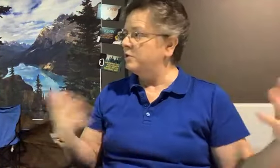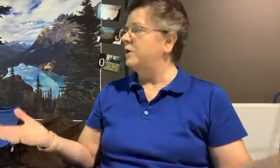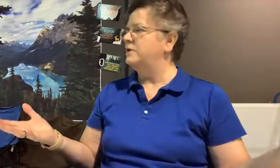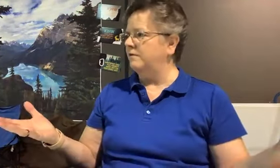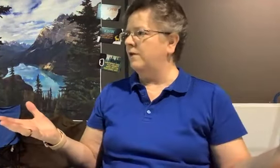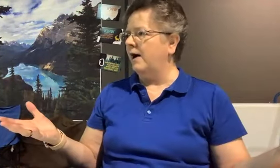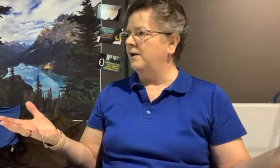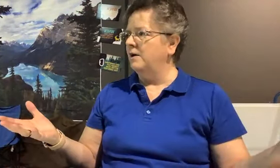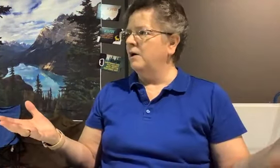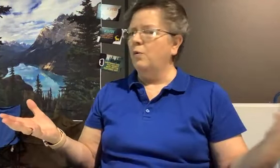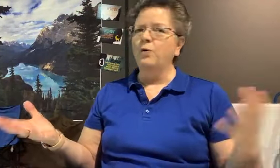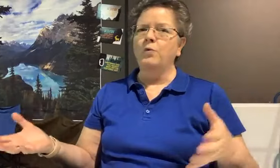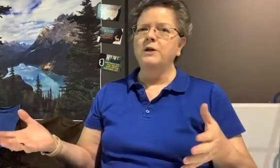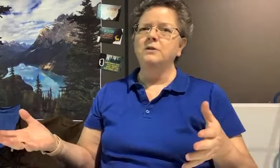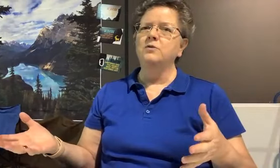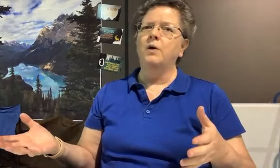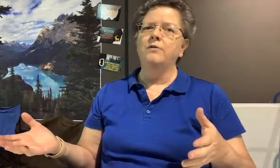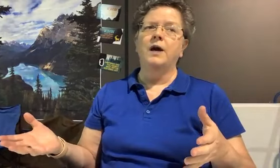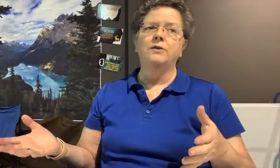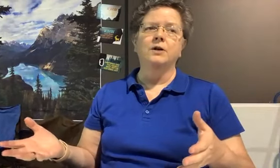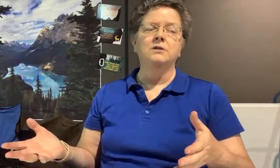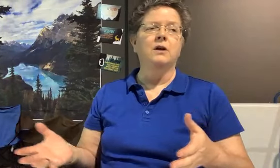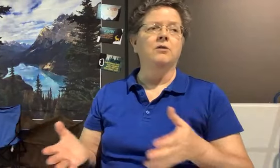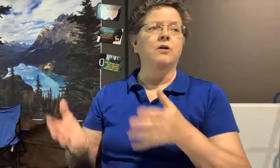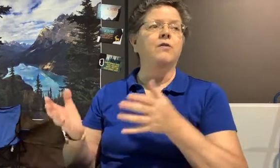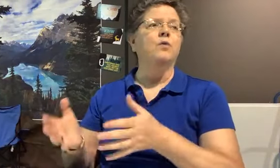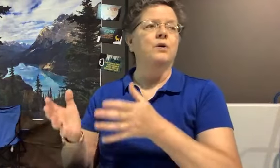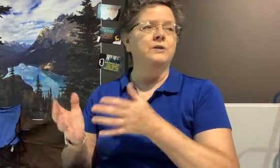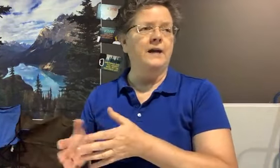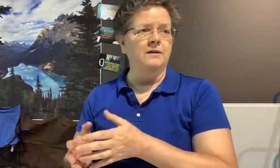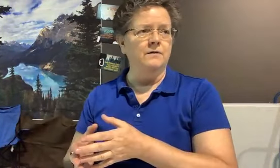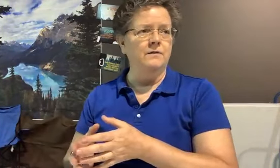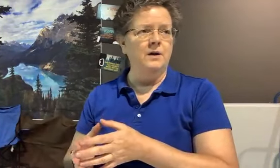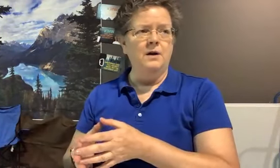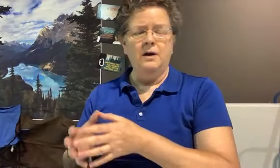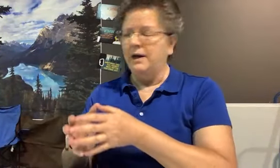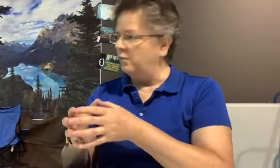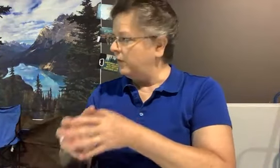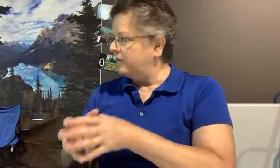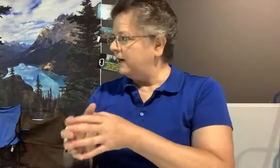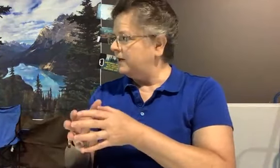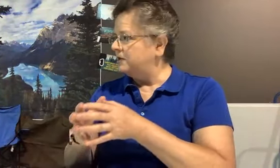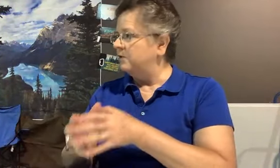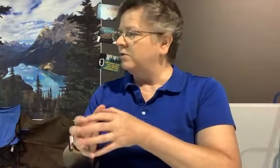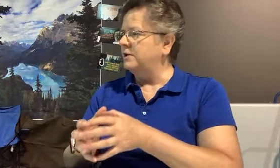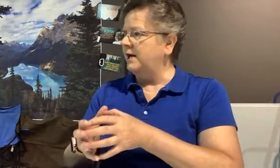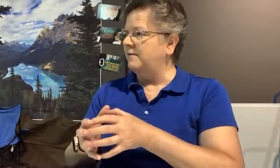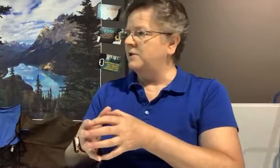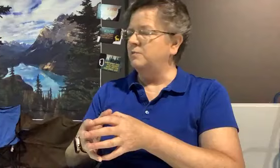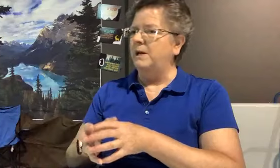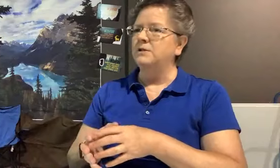the reason for that? Well, the reason is whether or not they're considered authoritative. And whether or not it's authoritative is based